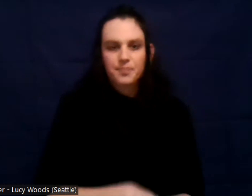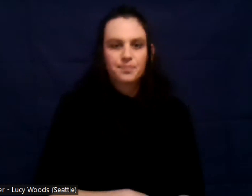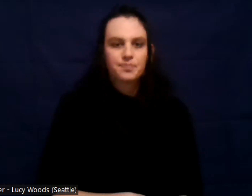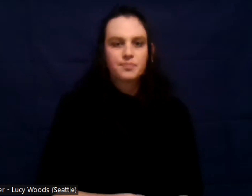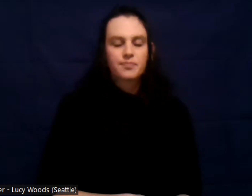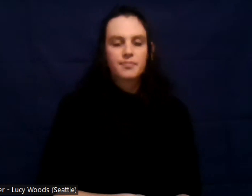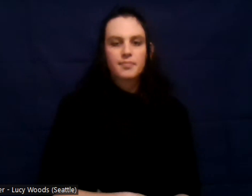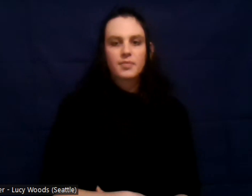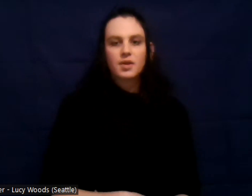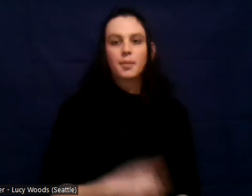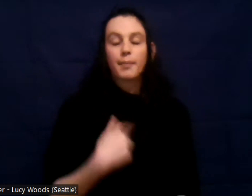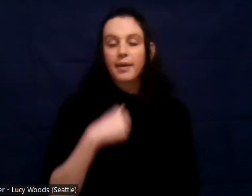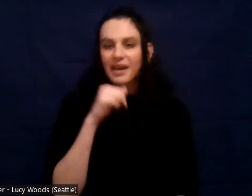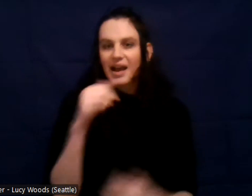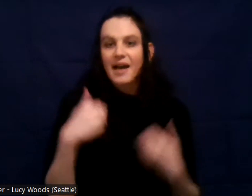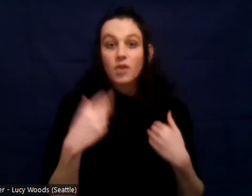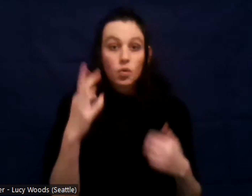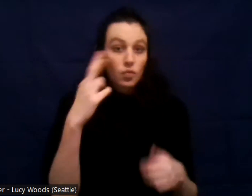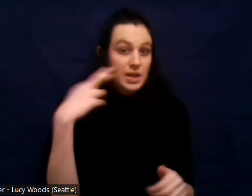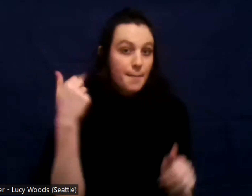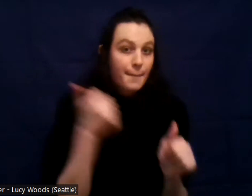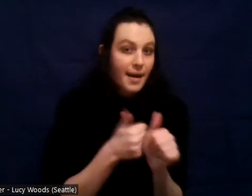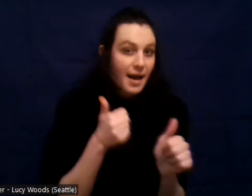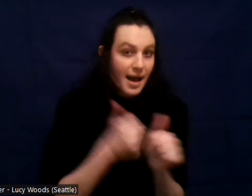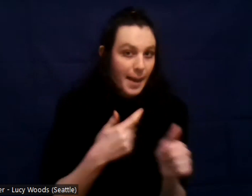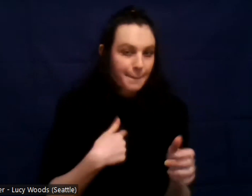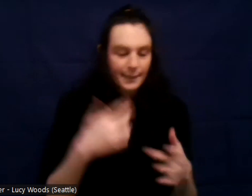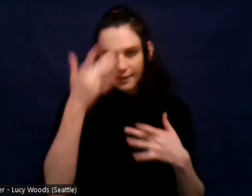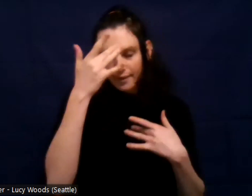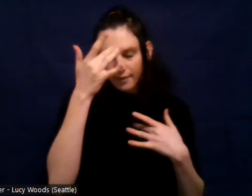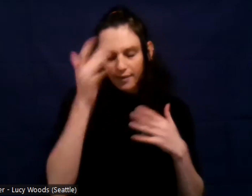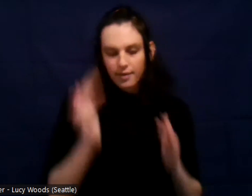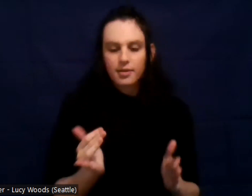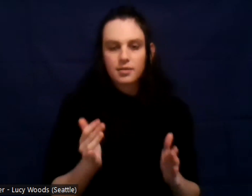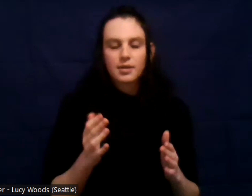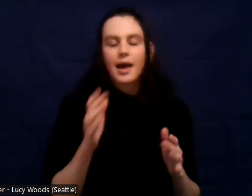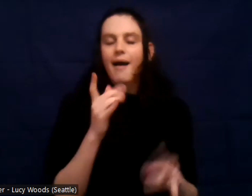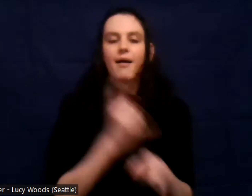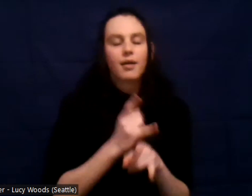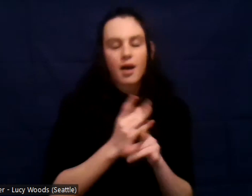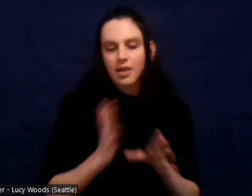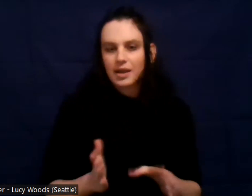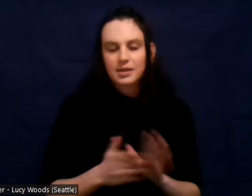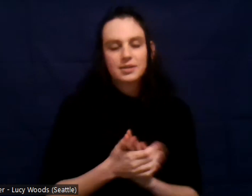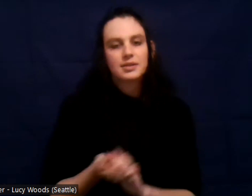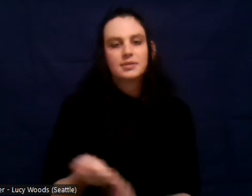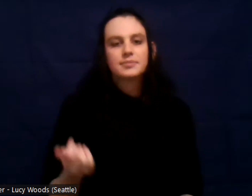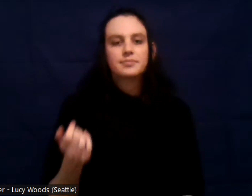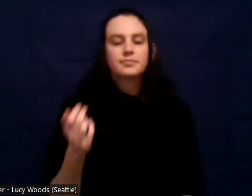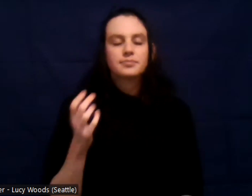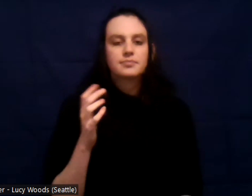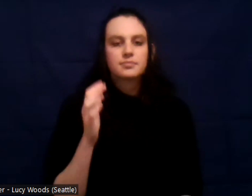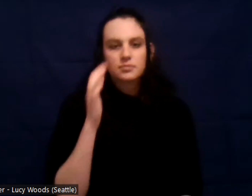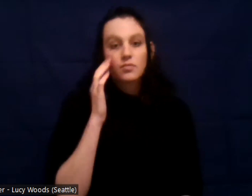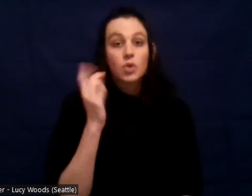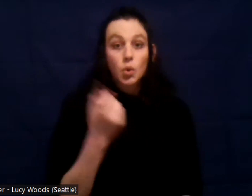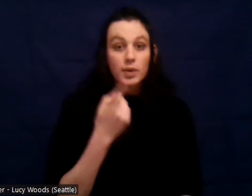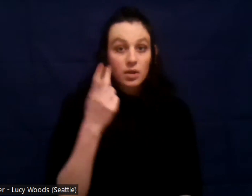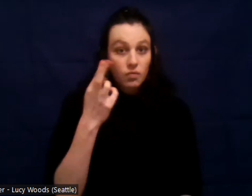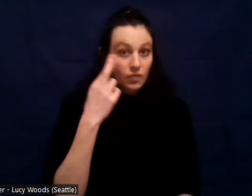was an alcoholic, and I wanted one. And it's crazy. Like I really don't know. The only reason that I do know